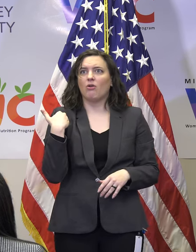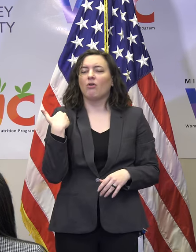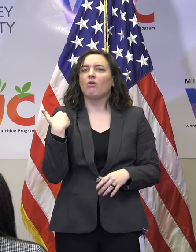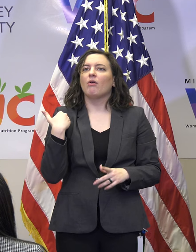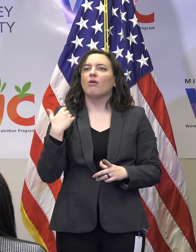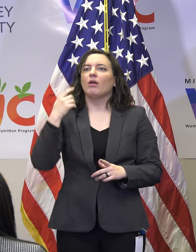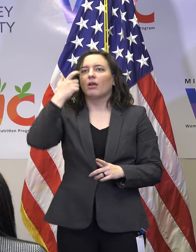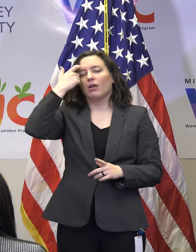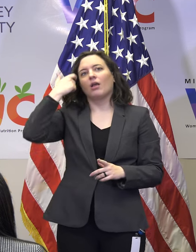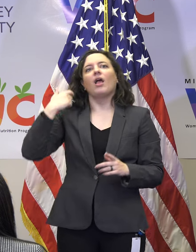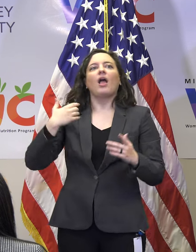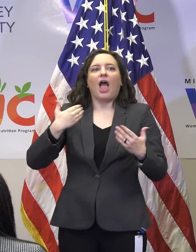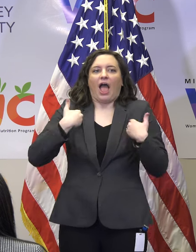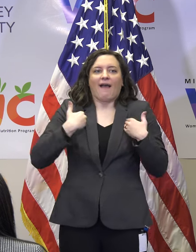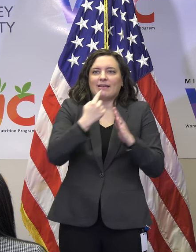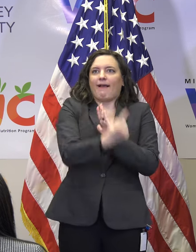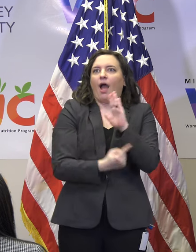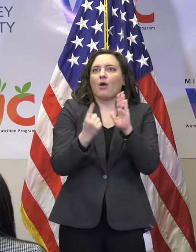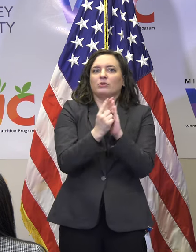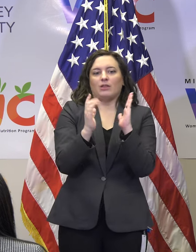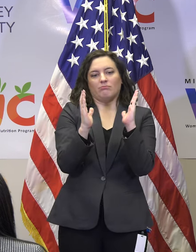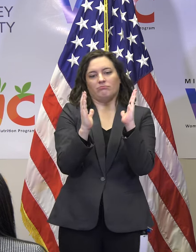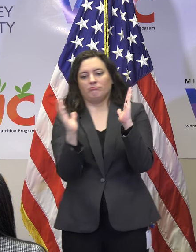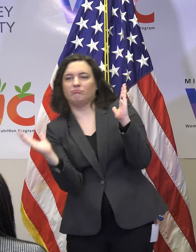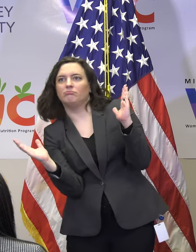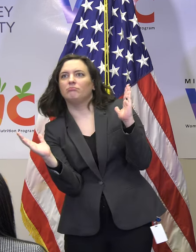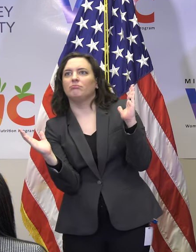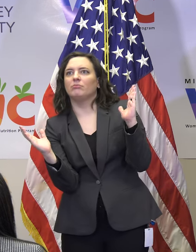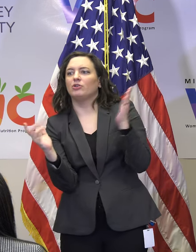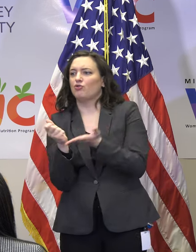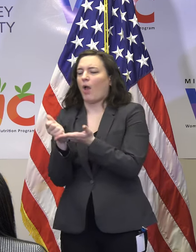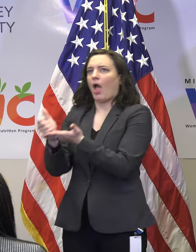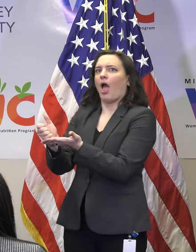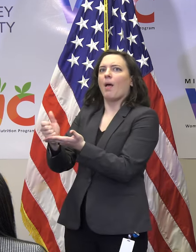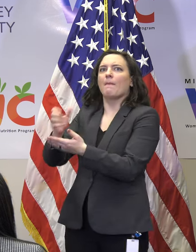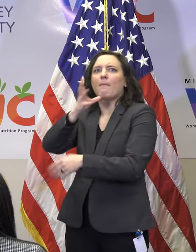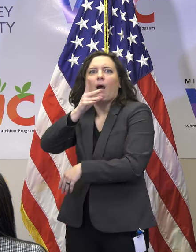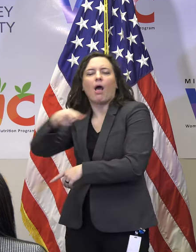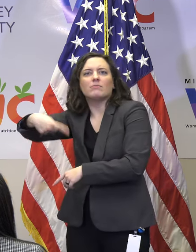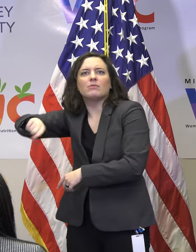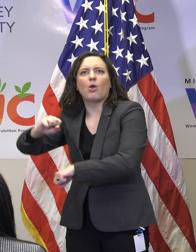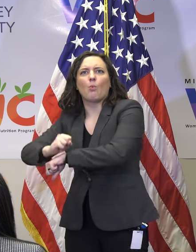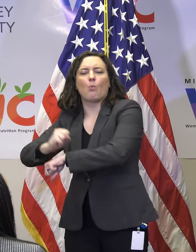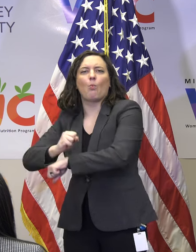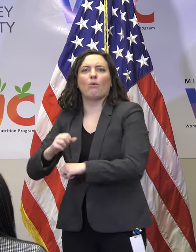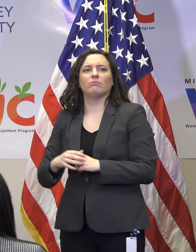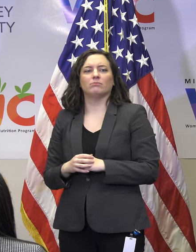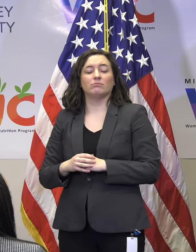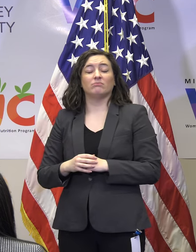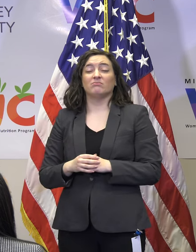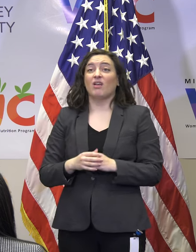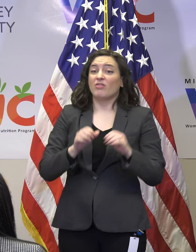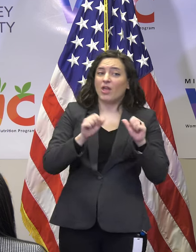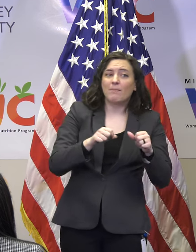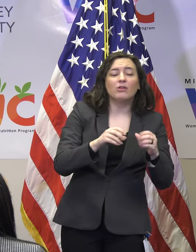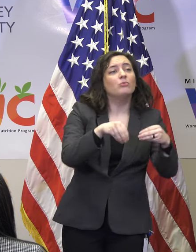have hours that make sense for working moms. The ability to provide text messaging.